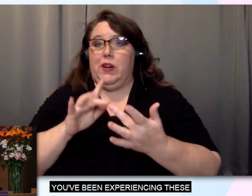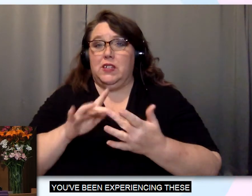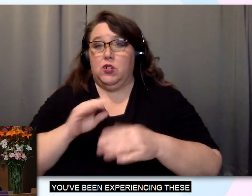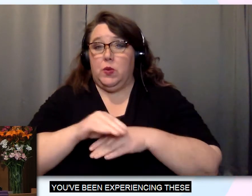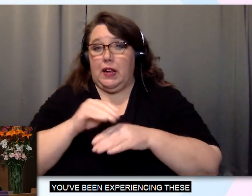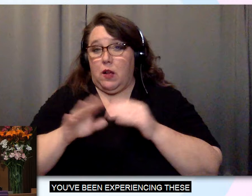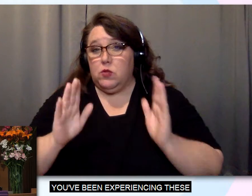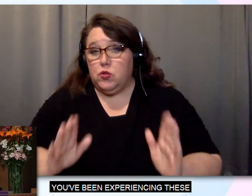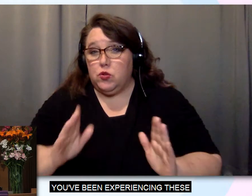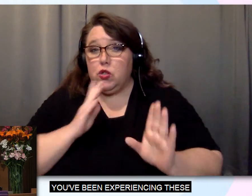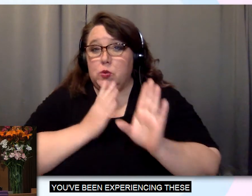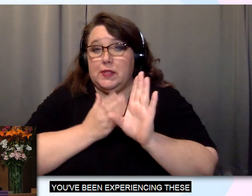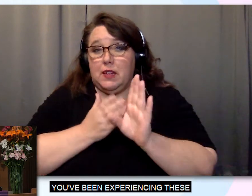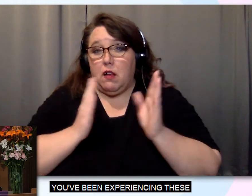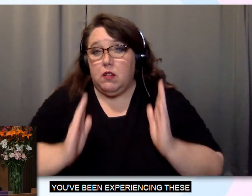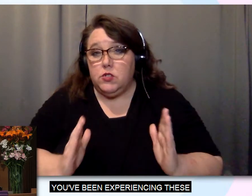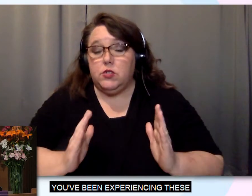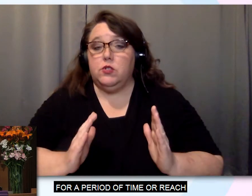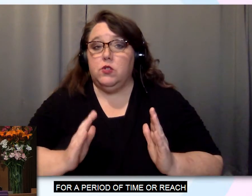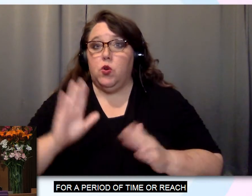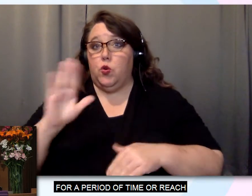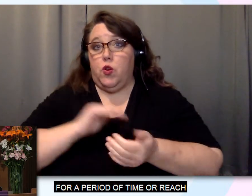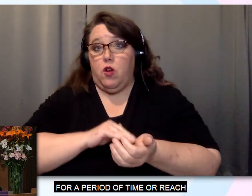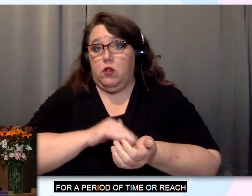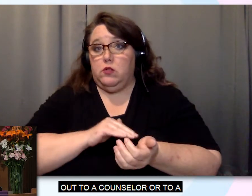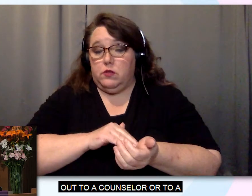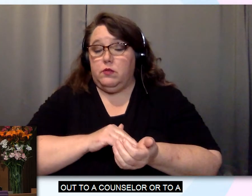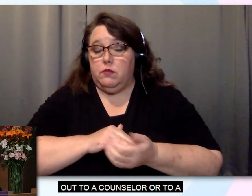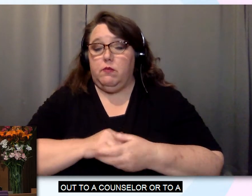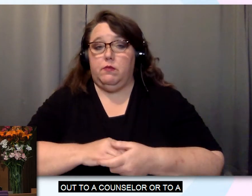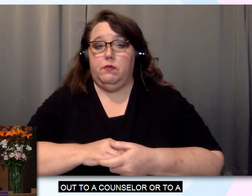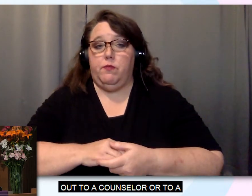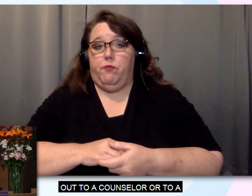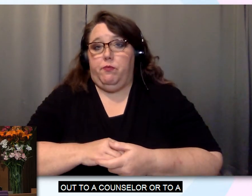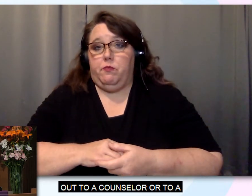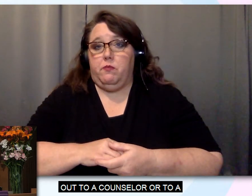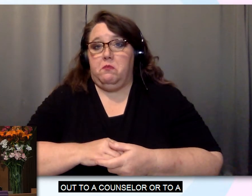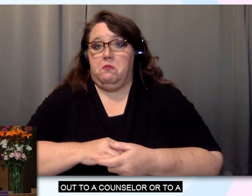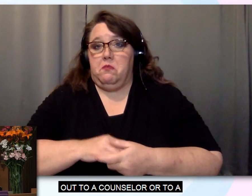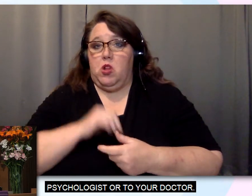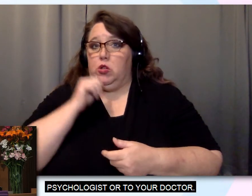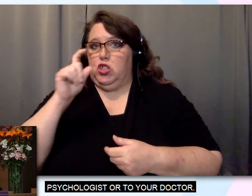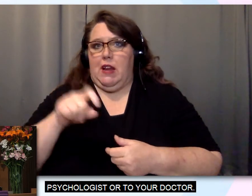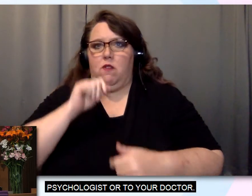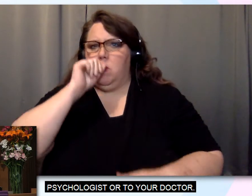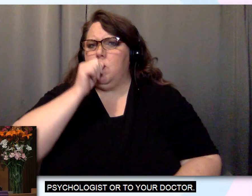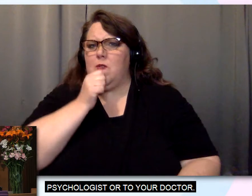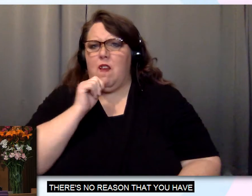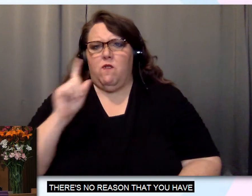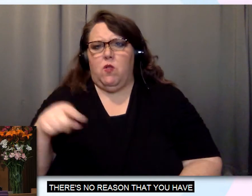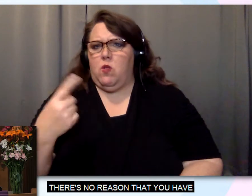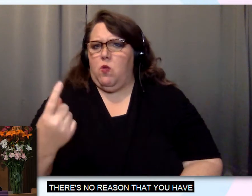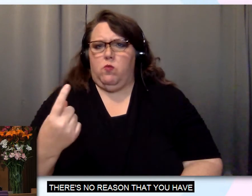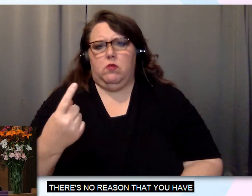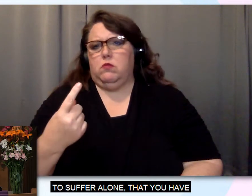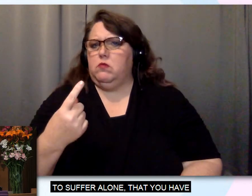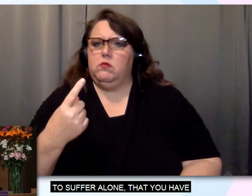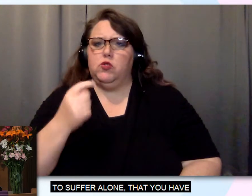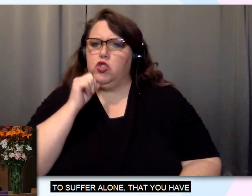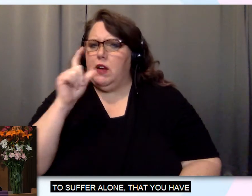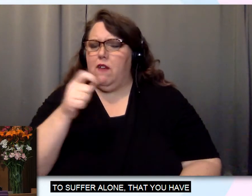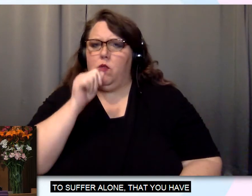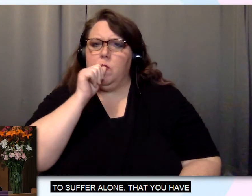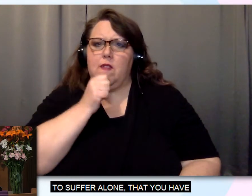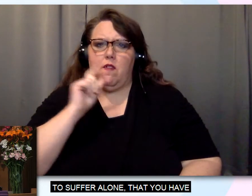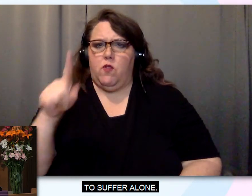time, or reach out to a counselor or to a psychologist or to your doctor. There's no reason that you have to suffer